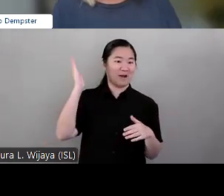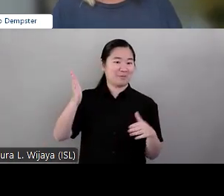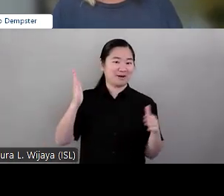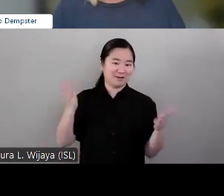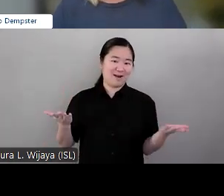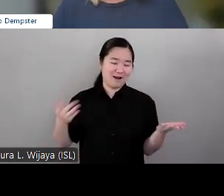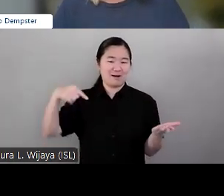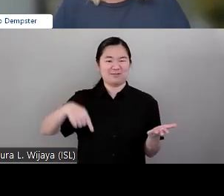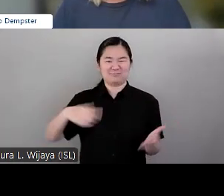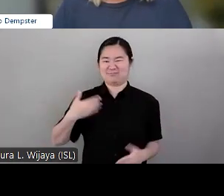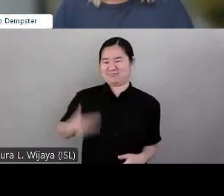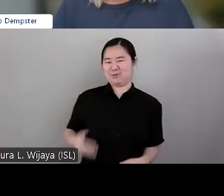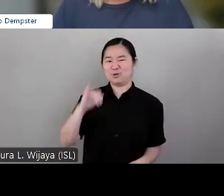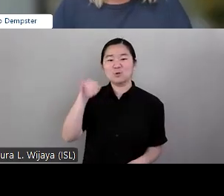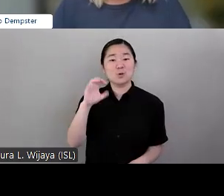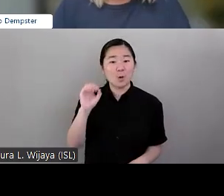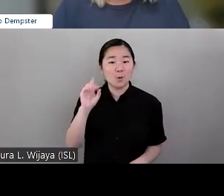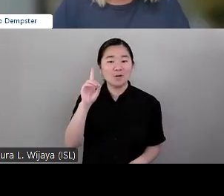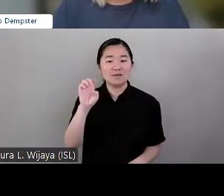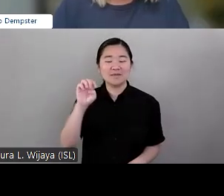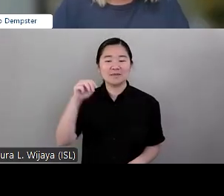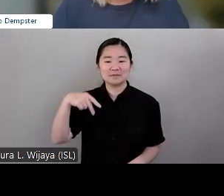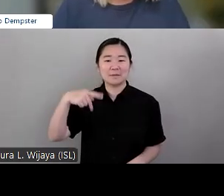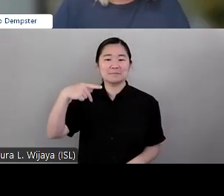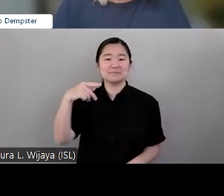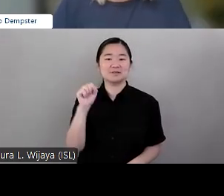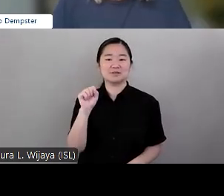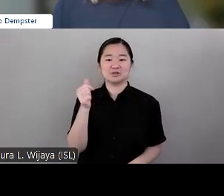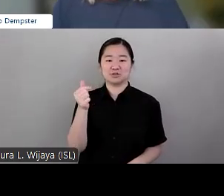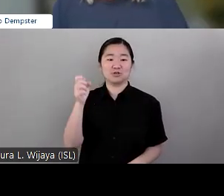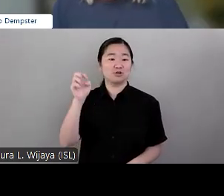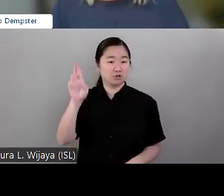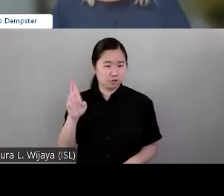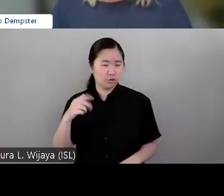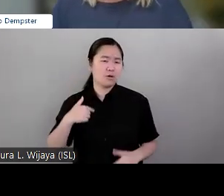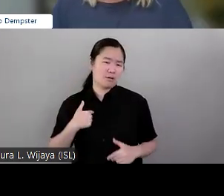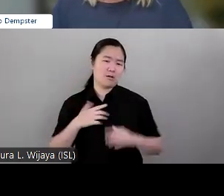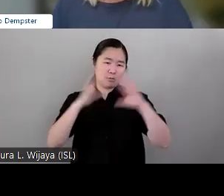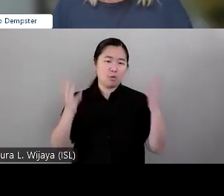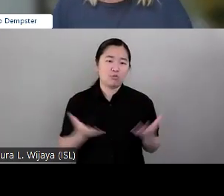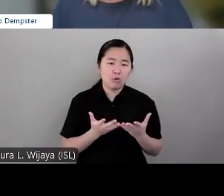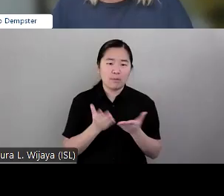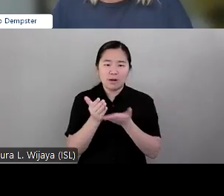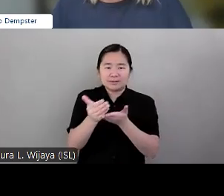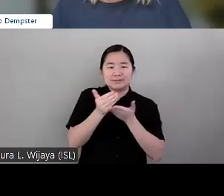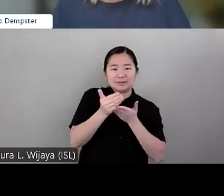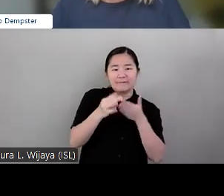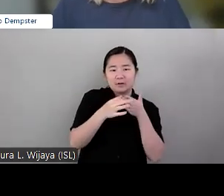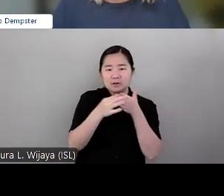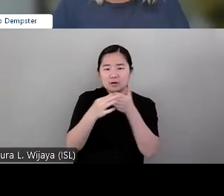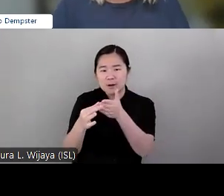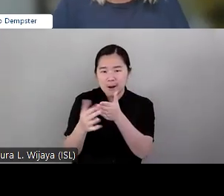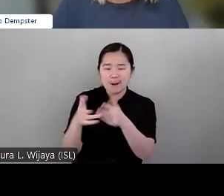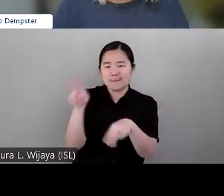Inclusive Development Programme, which is part of Inclusive Futures. I've been working on the programme since it began